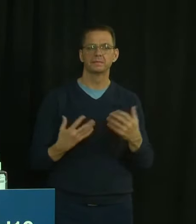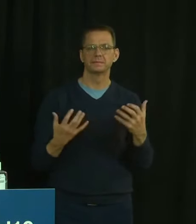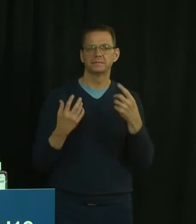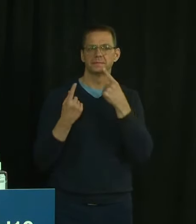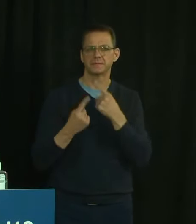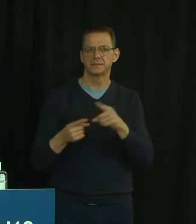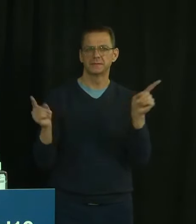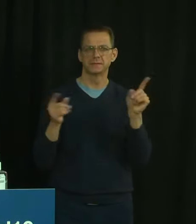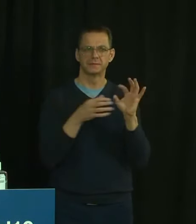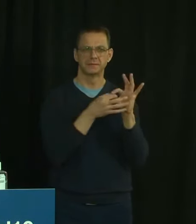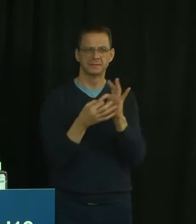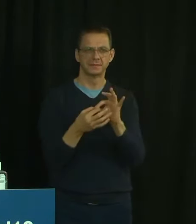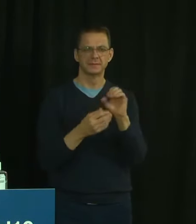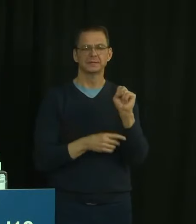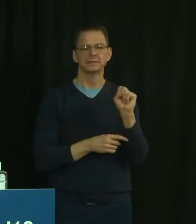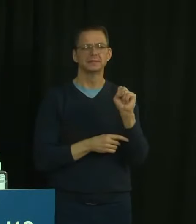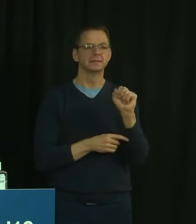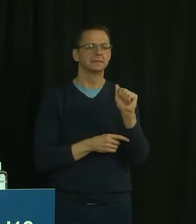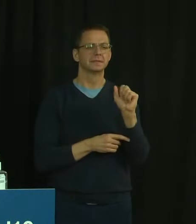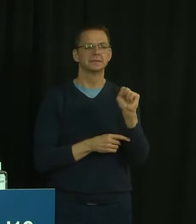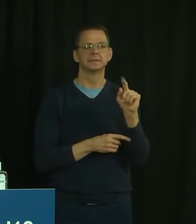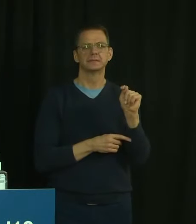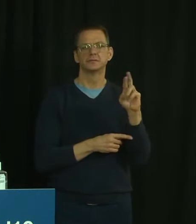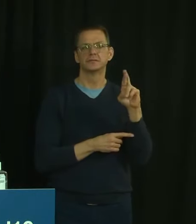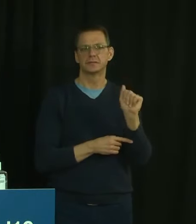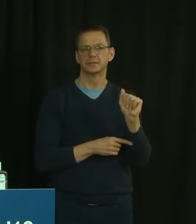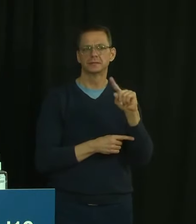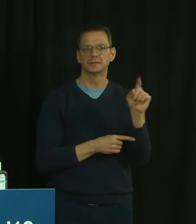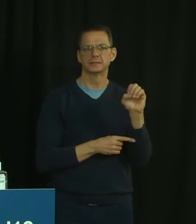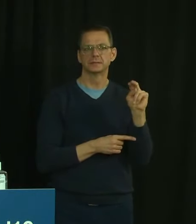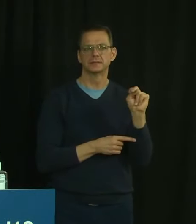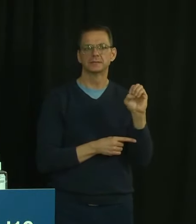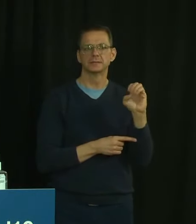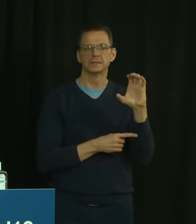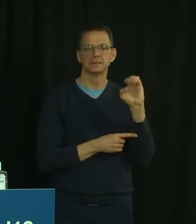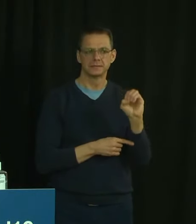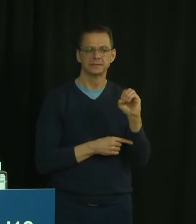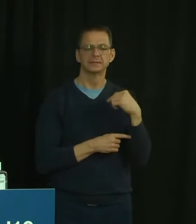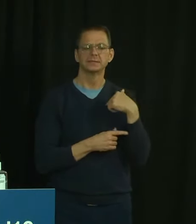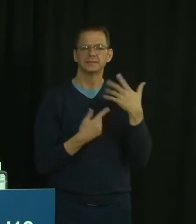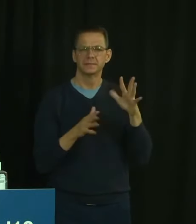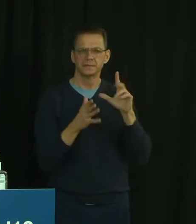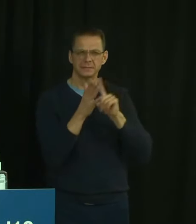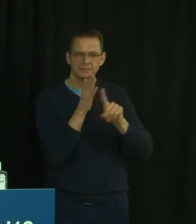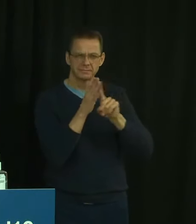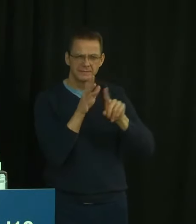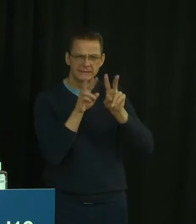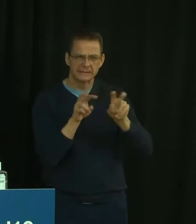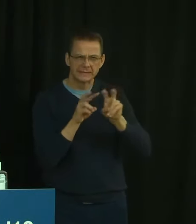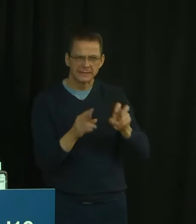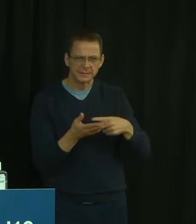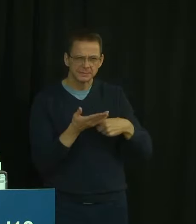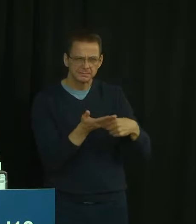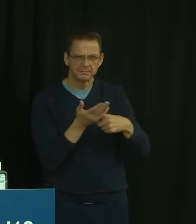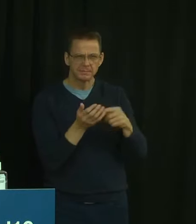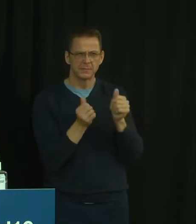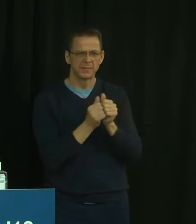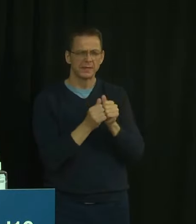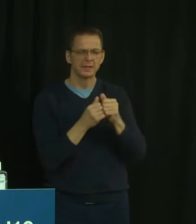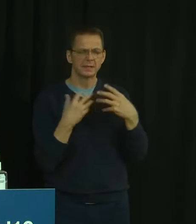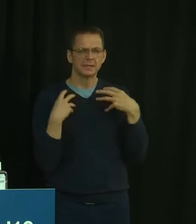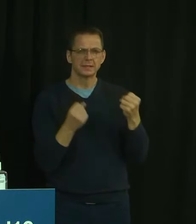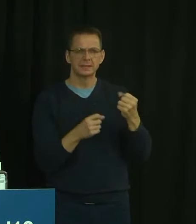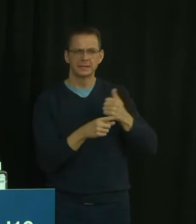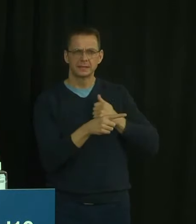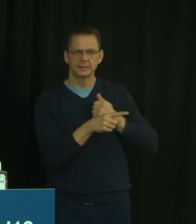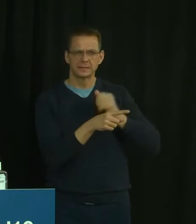the use of AstraZeneca in anyone under the age of 55. This is a precautionary measure that is being taken across